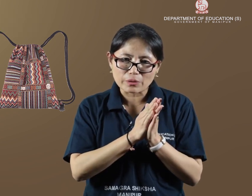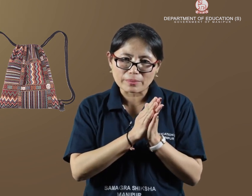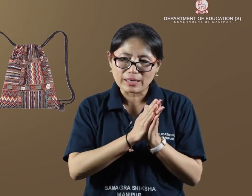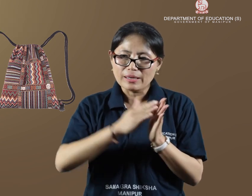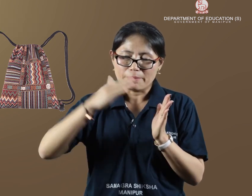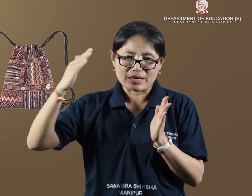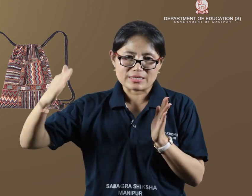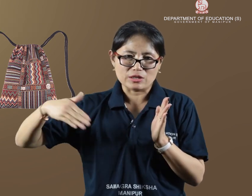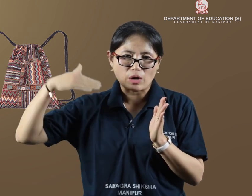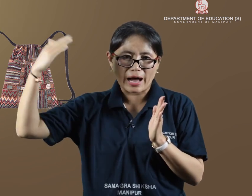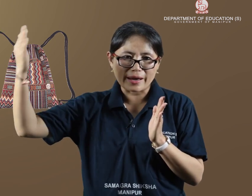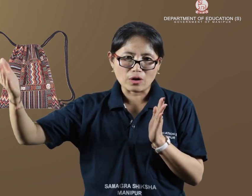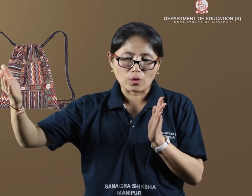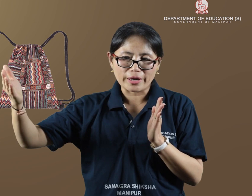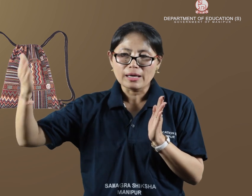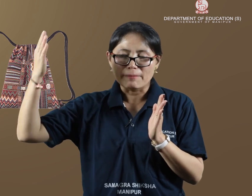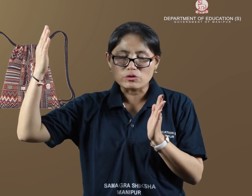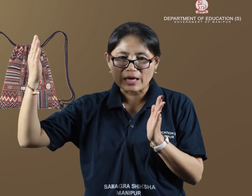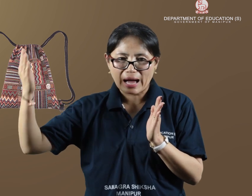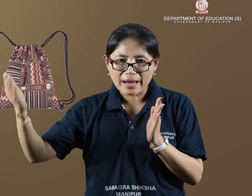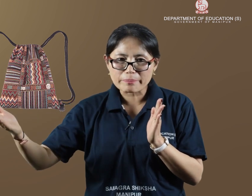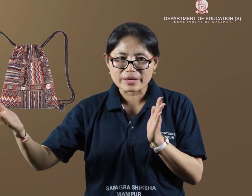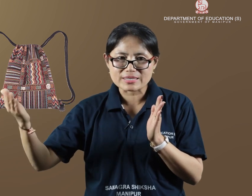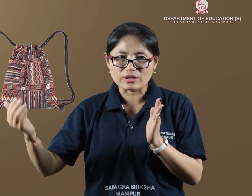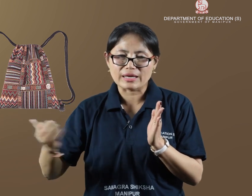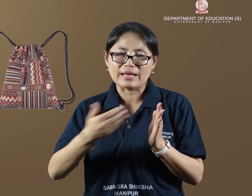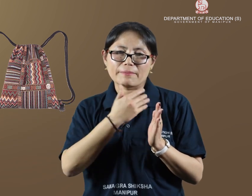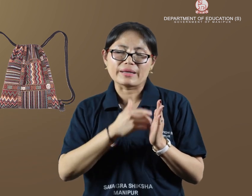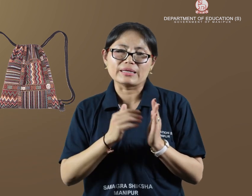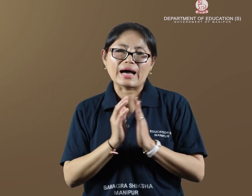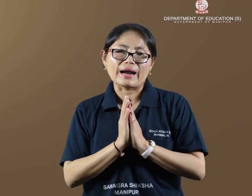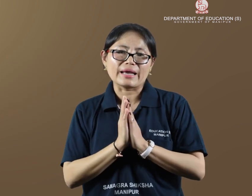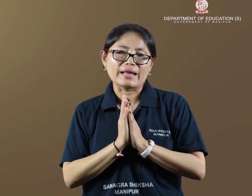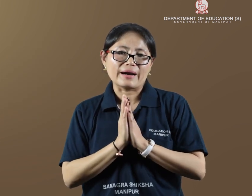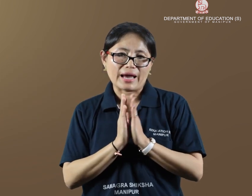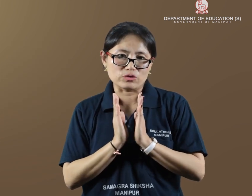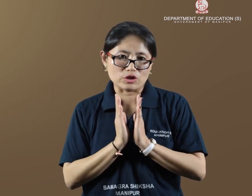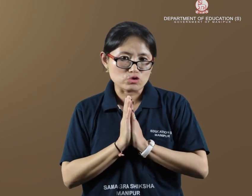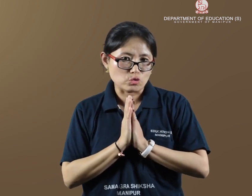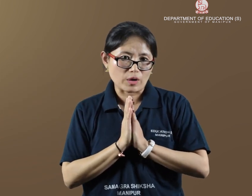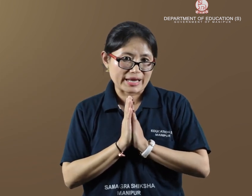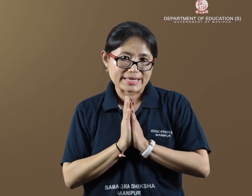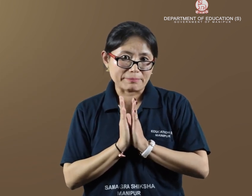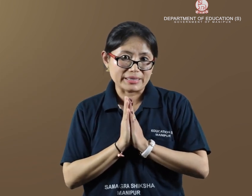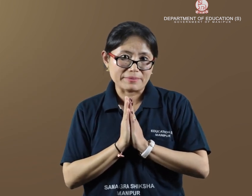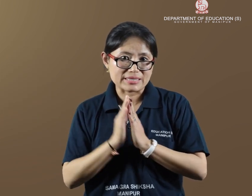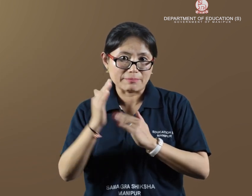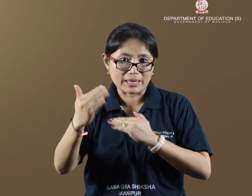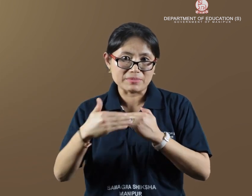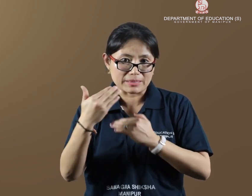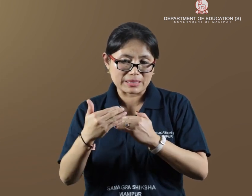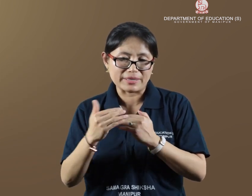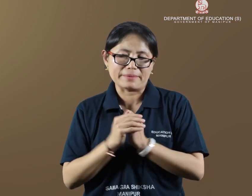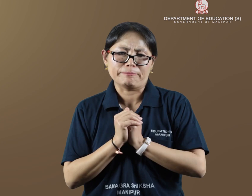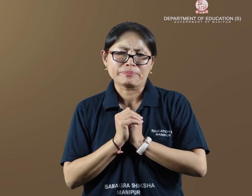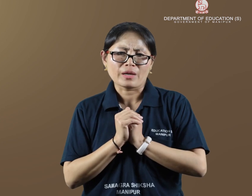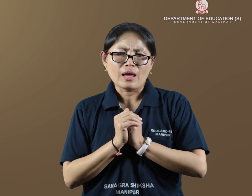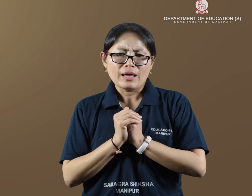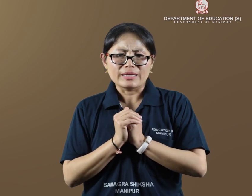ba pressure do higher oi madu gi high pressure nang gi leng ba nare nare hai du adu su one example ne ba si marams na pi ba yaba then